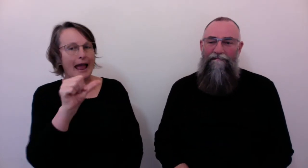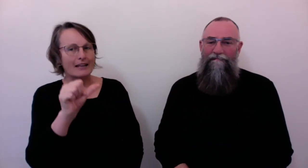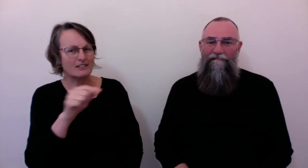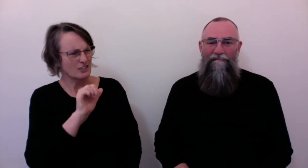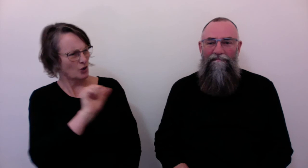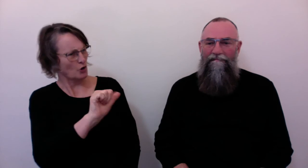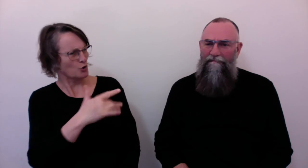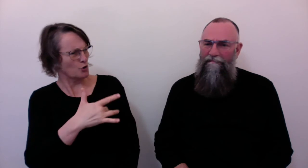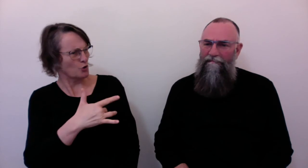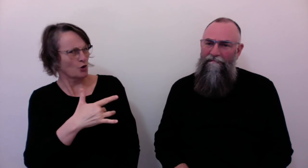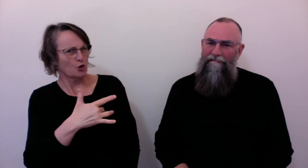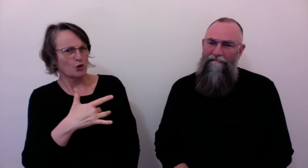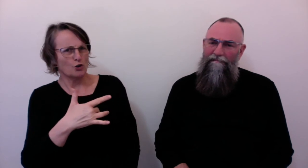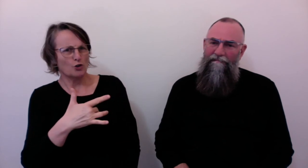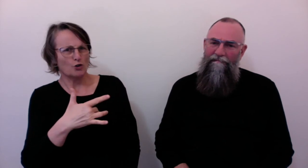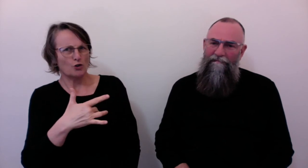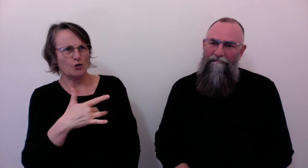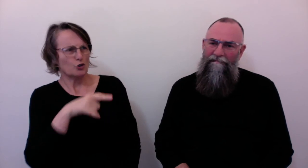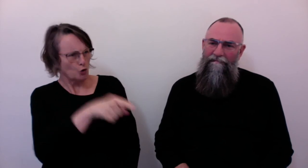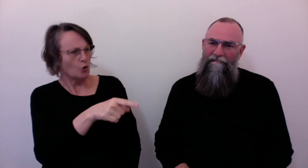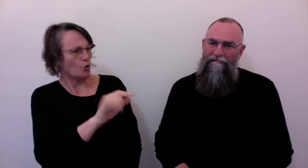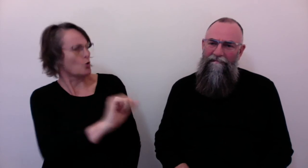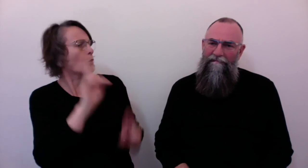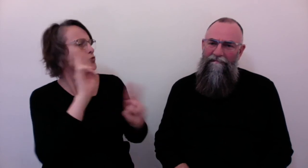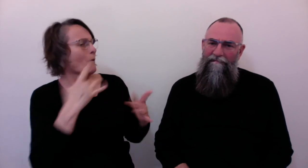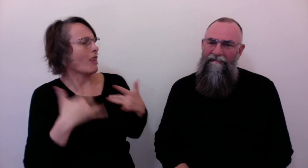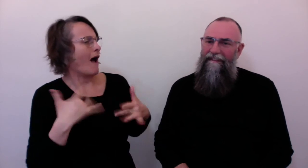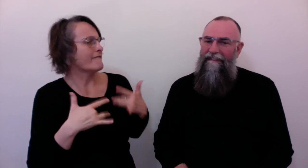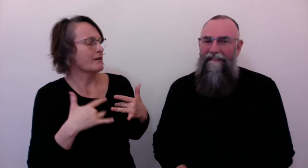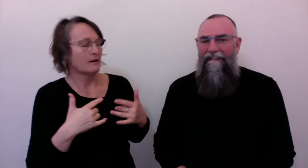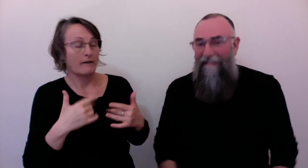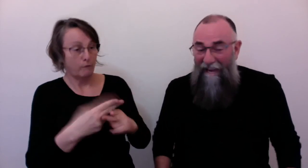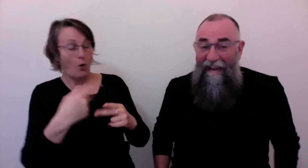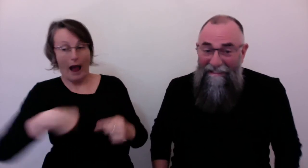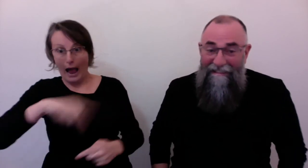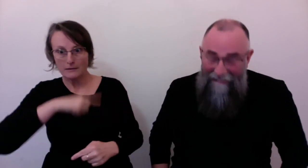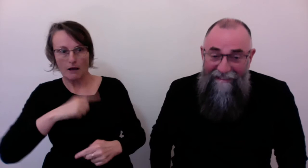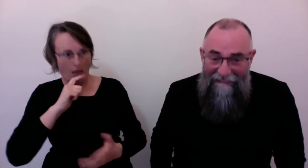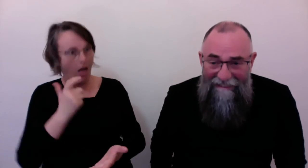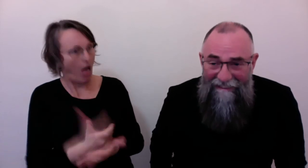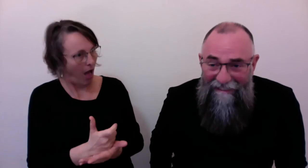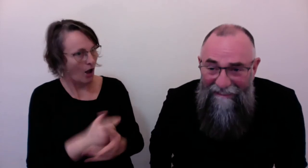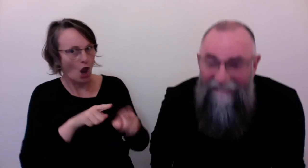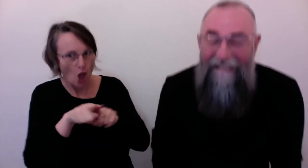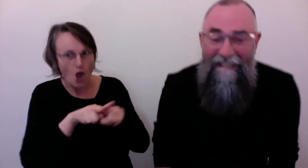don't understand. Is such a revelation for us with that implant. That is Love it. amazing. Yeah, yeah, no, it's Cool, good. cool. What great technology. Yeah, yeah.